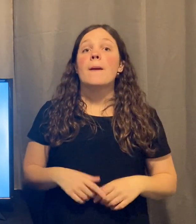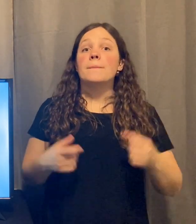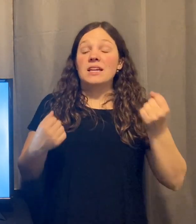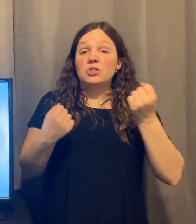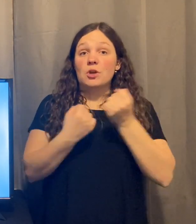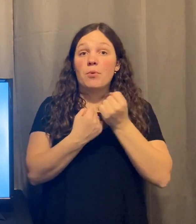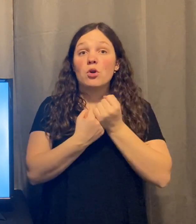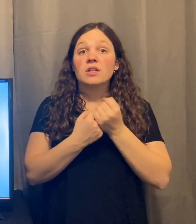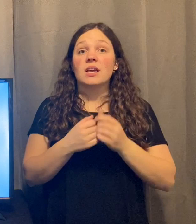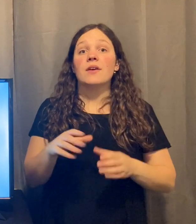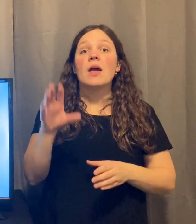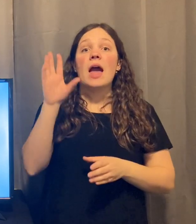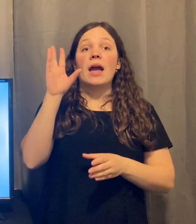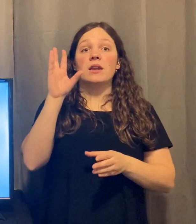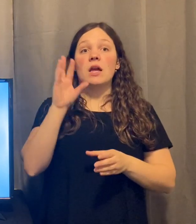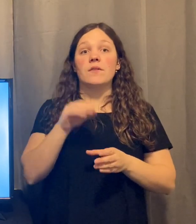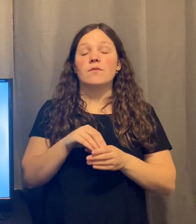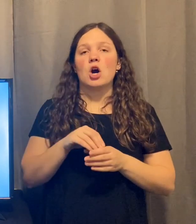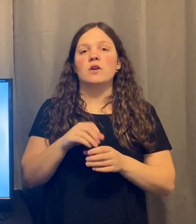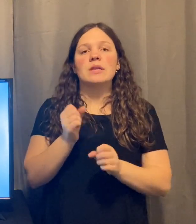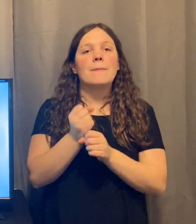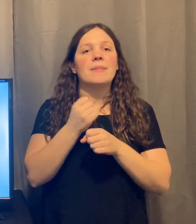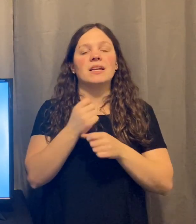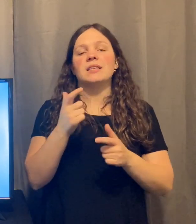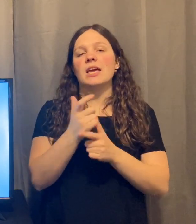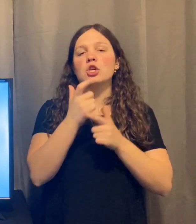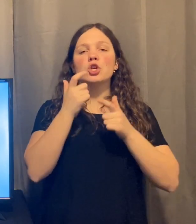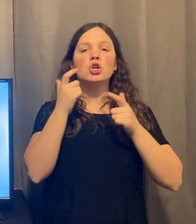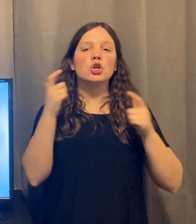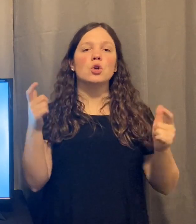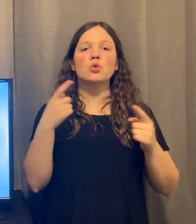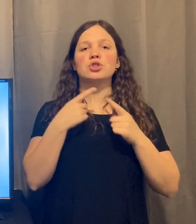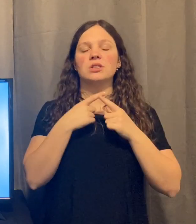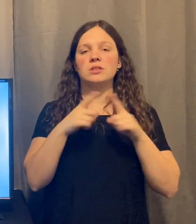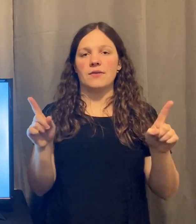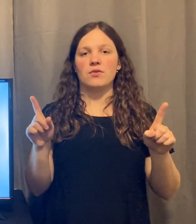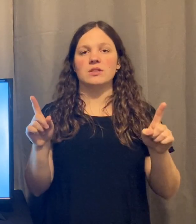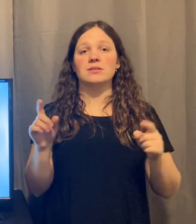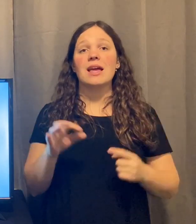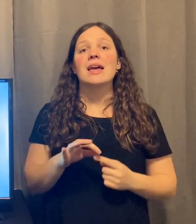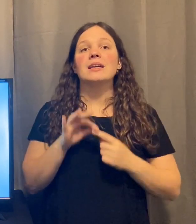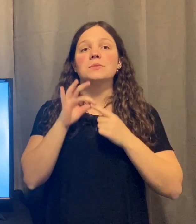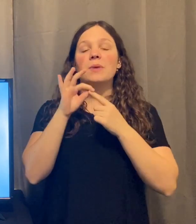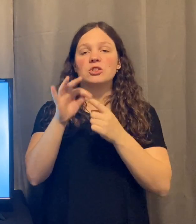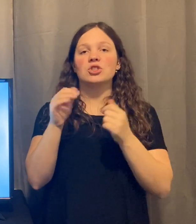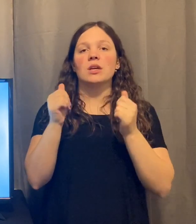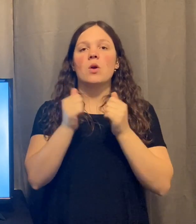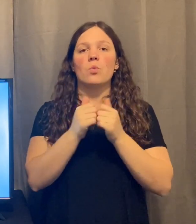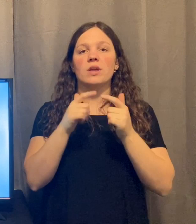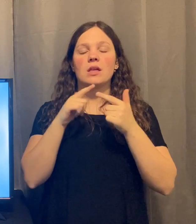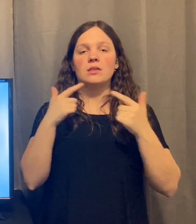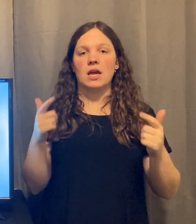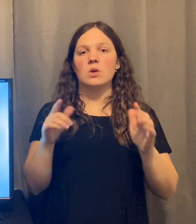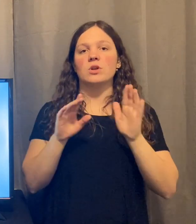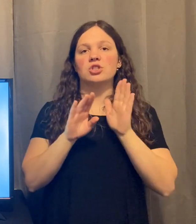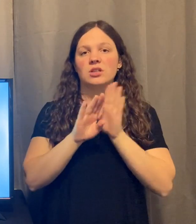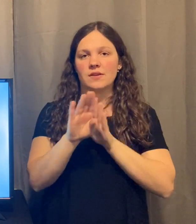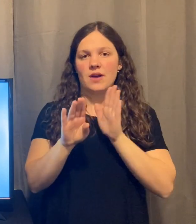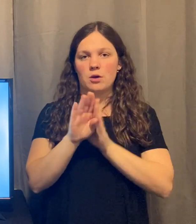Being supportive and involved makes a huge difference, especially with language